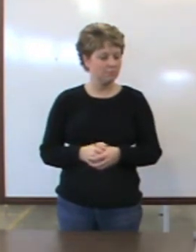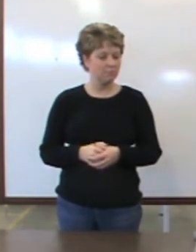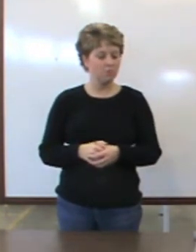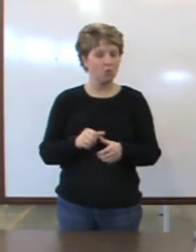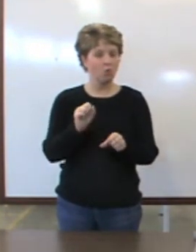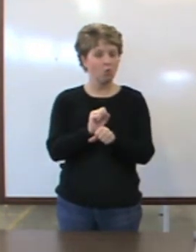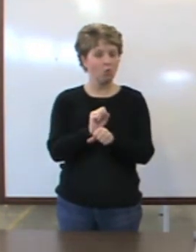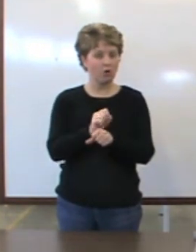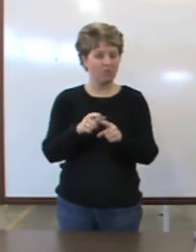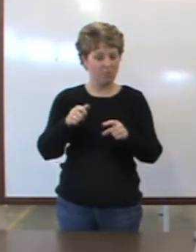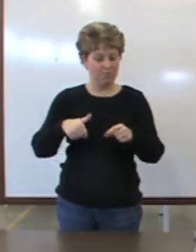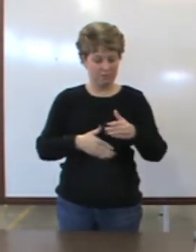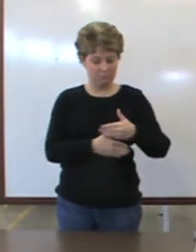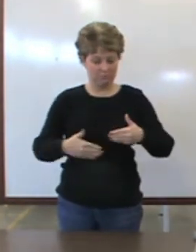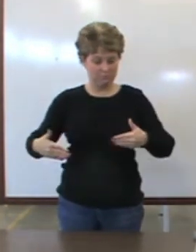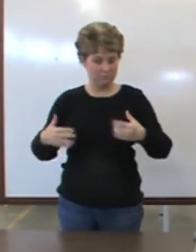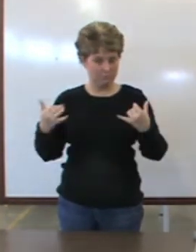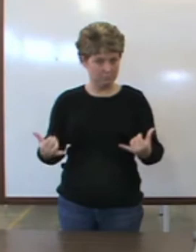You're working from this side now.